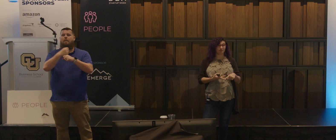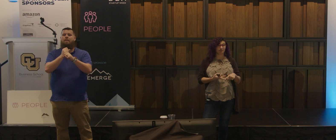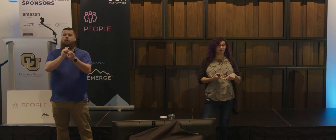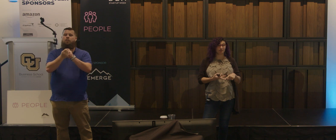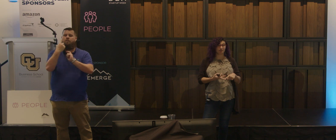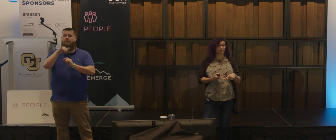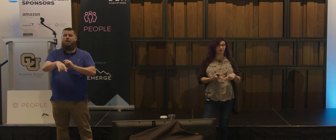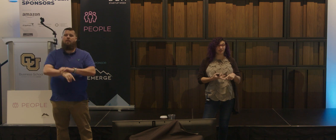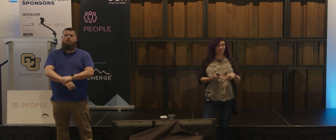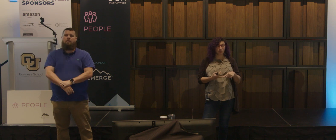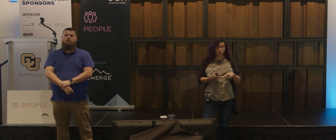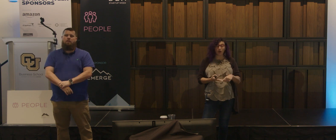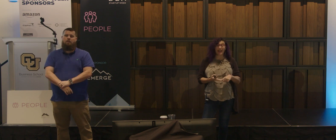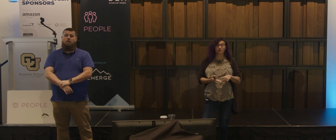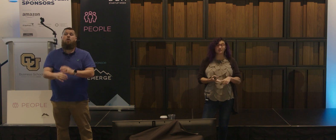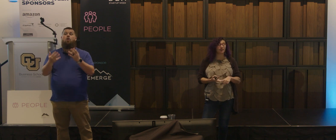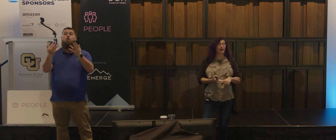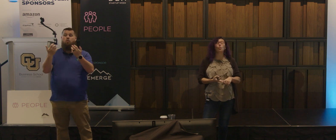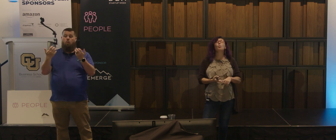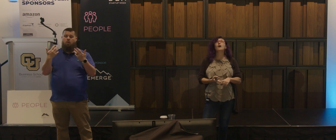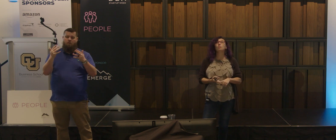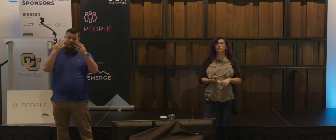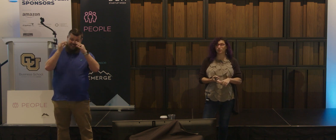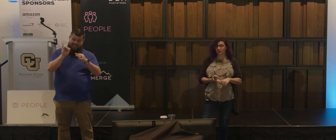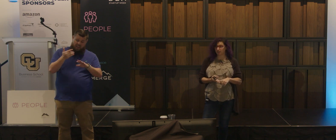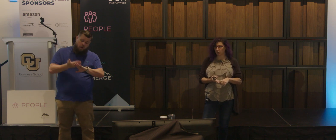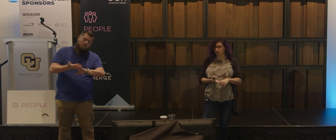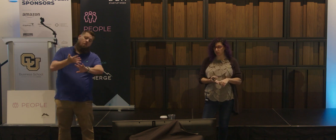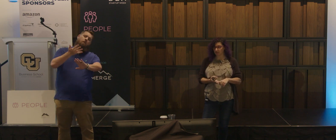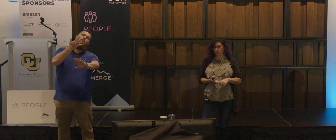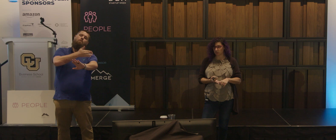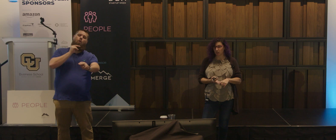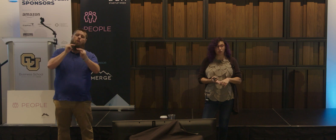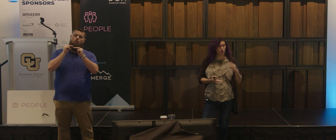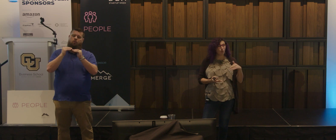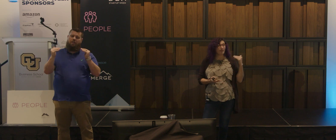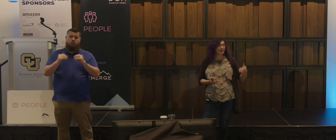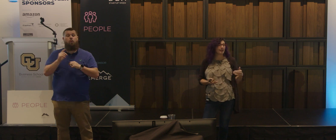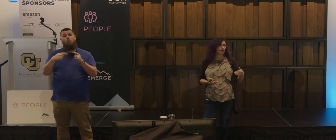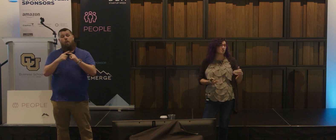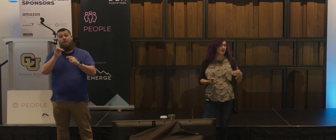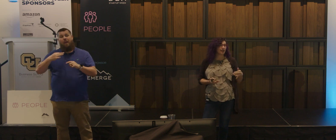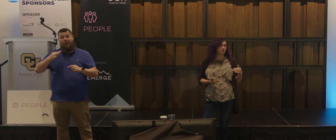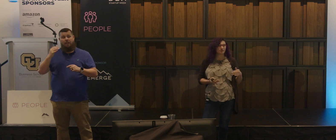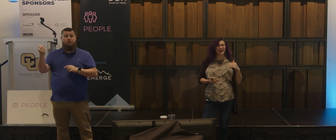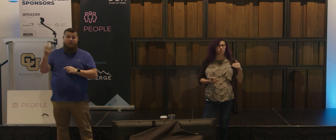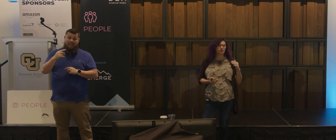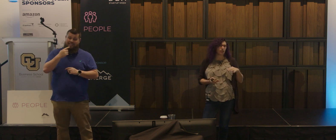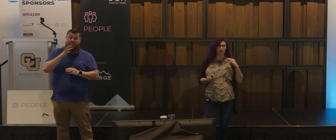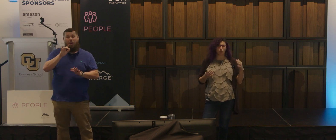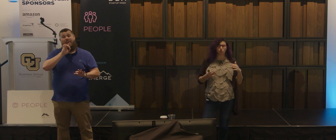that. You want to have decided that well before you get to the negotiation stage. So when that candidate comes back and